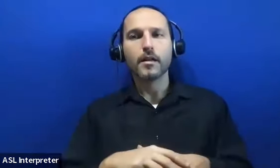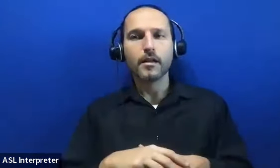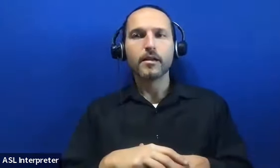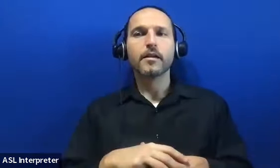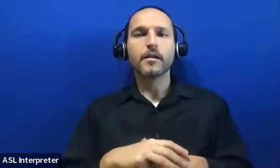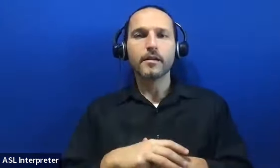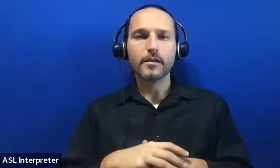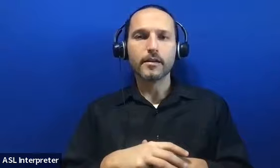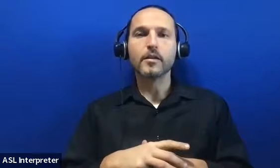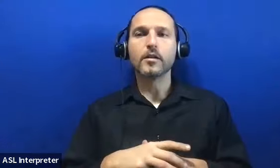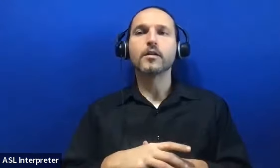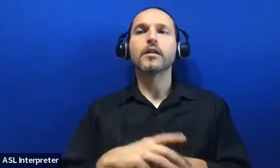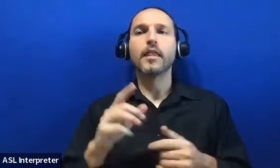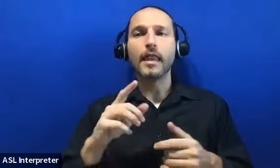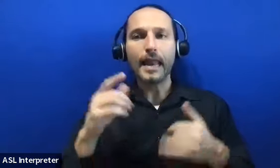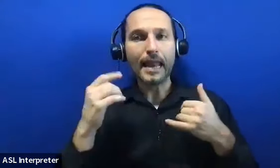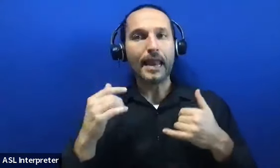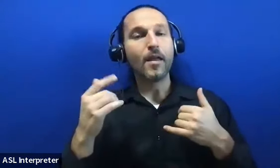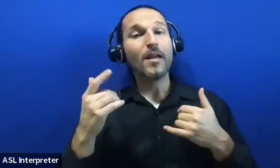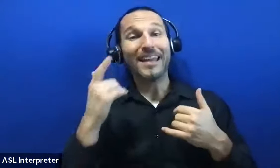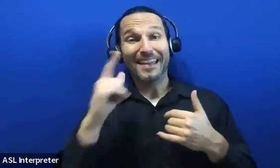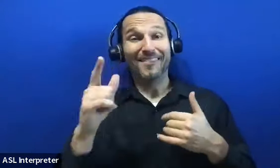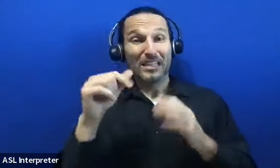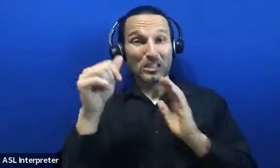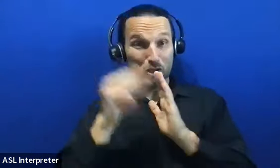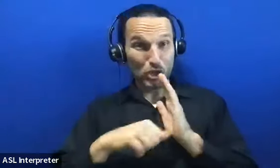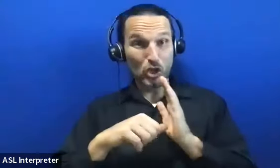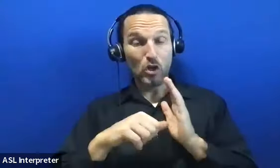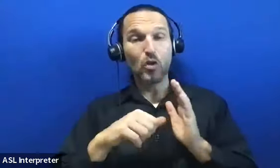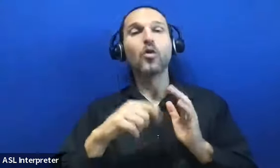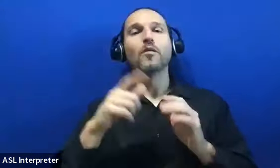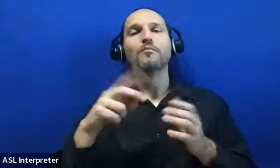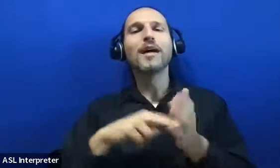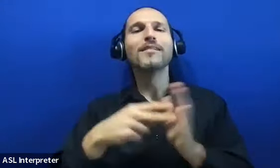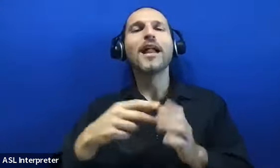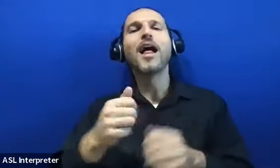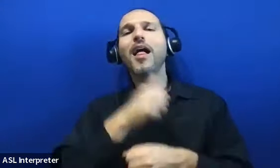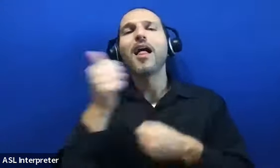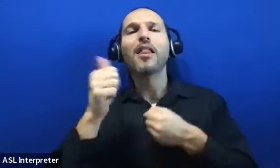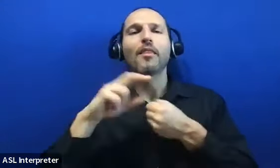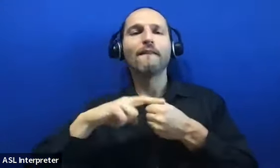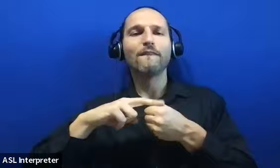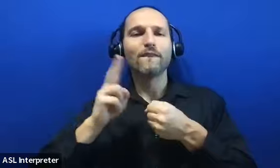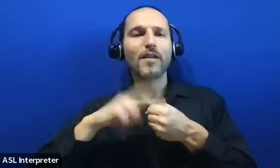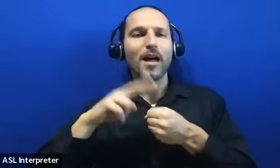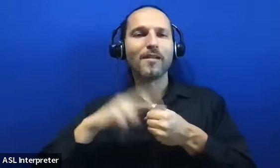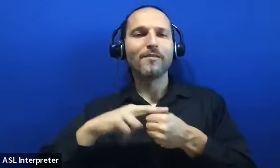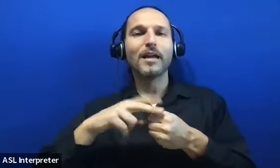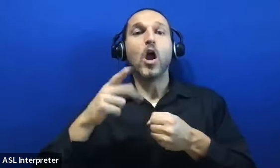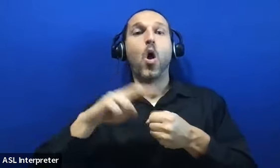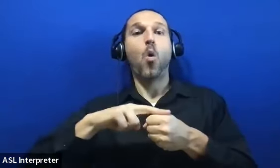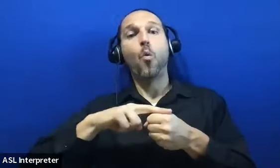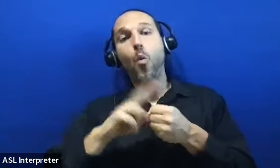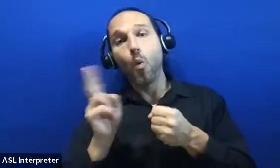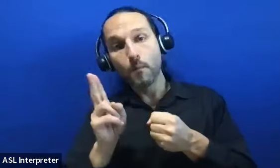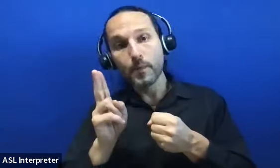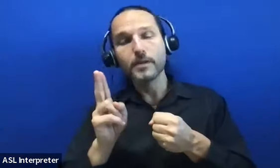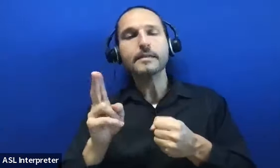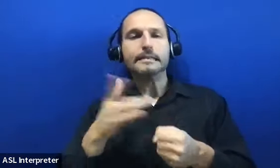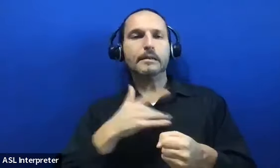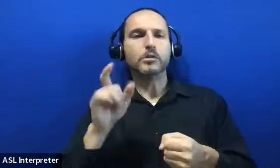the airway, we now open another valve that is usually closed off. And children